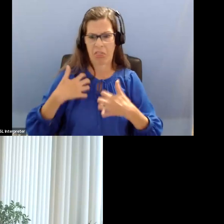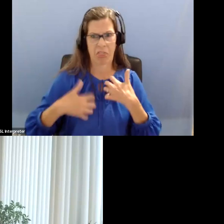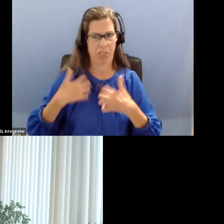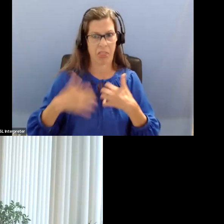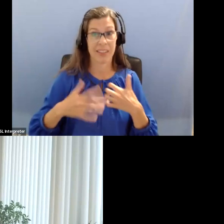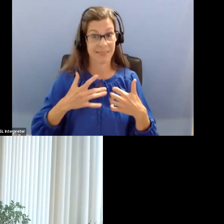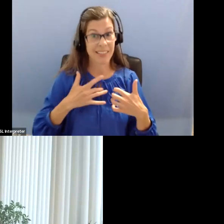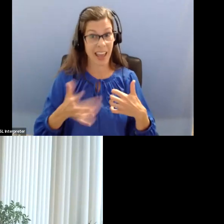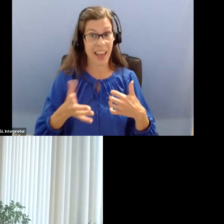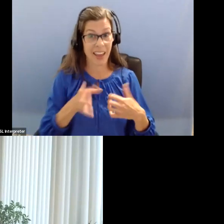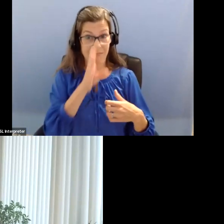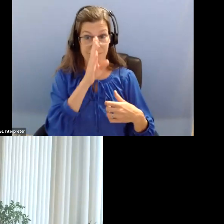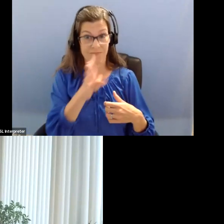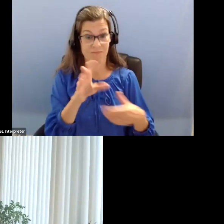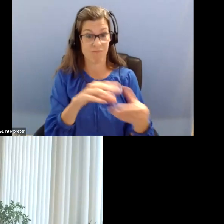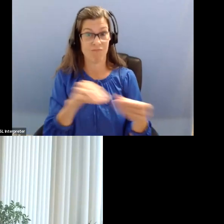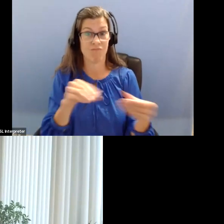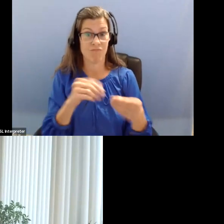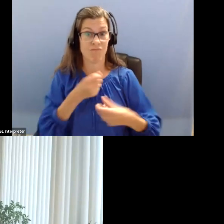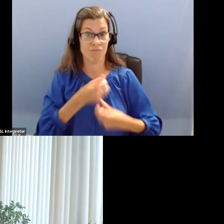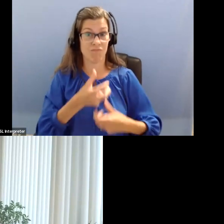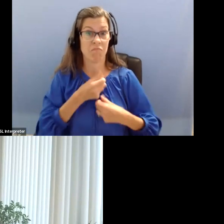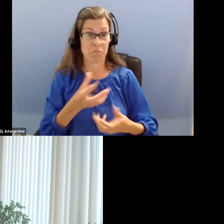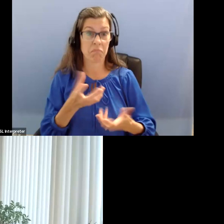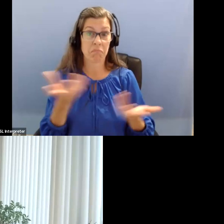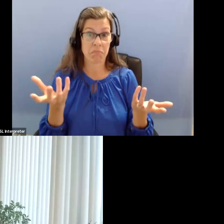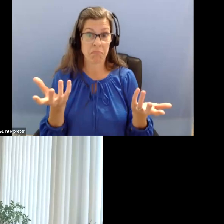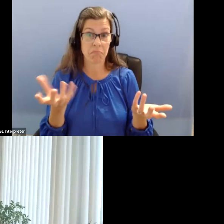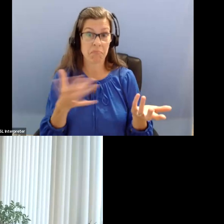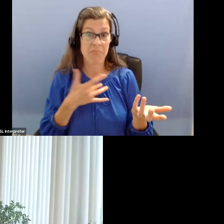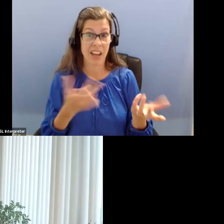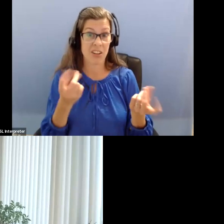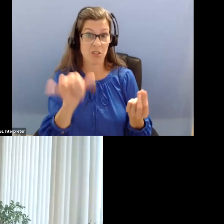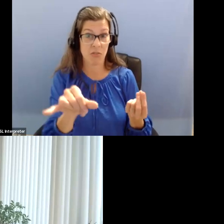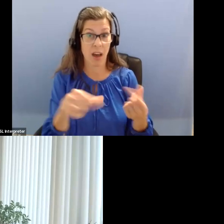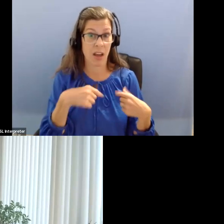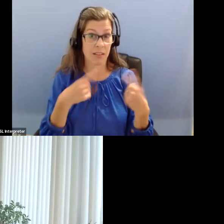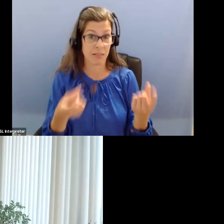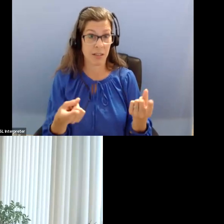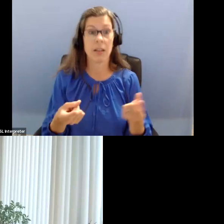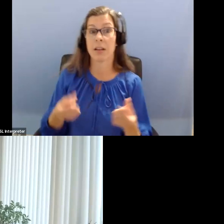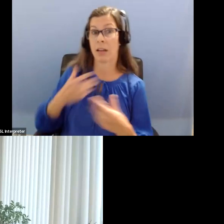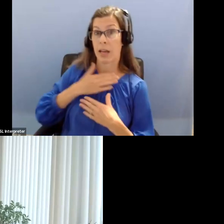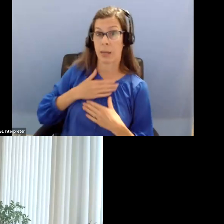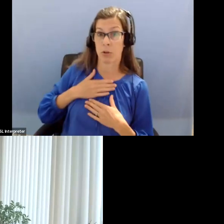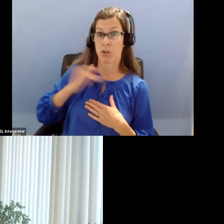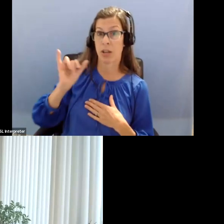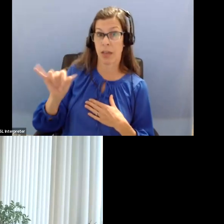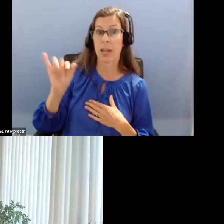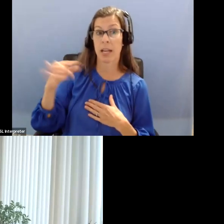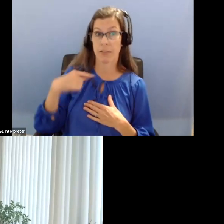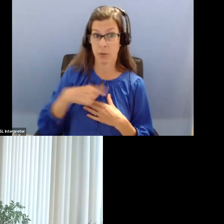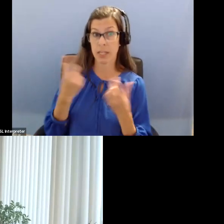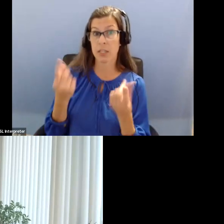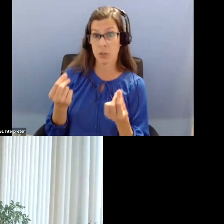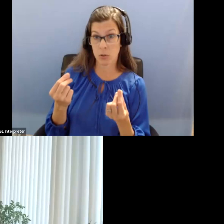I appreciate that. And I think, Dr. Snowden, that if we do what was suggested and do some kind of